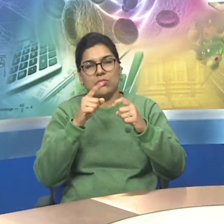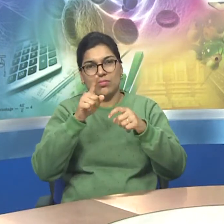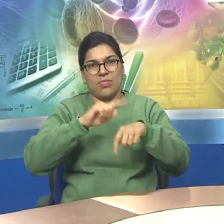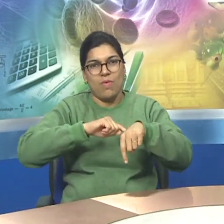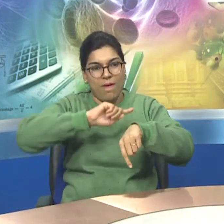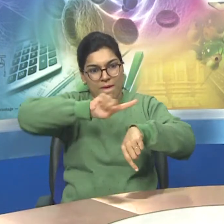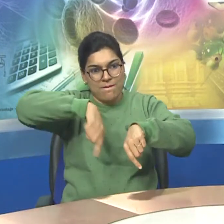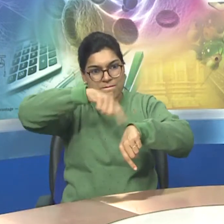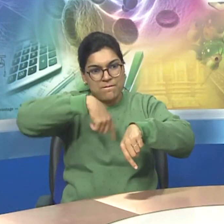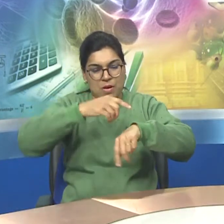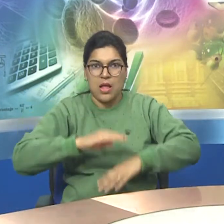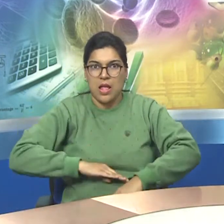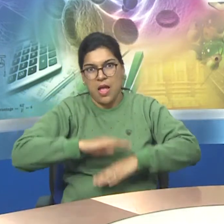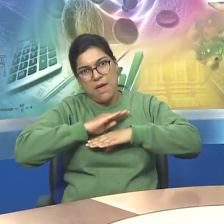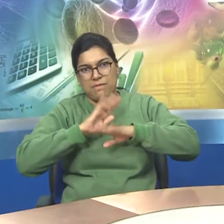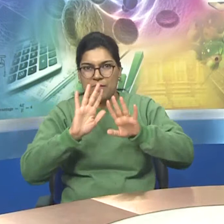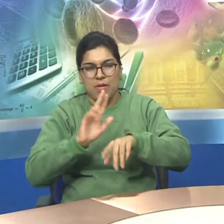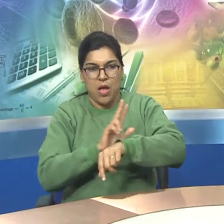that we focus